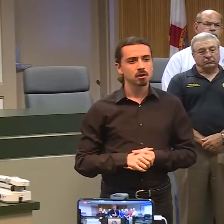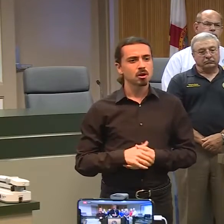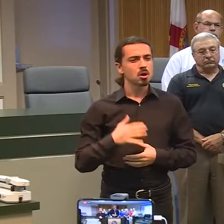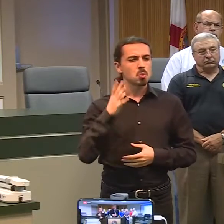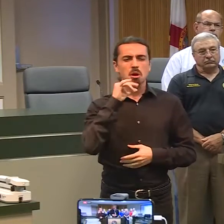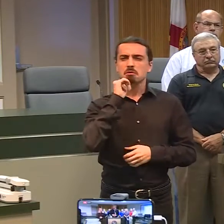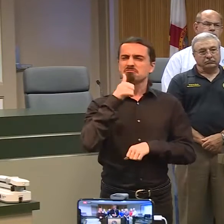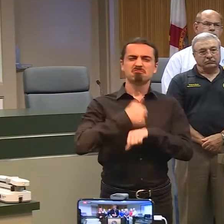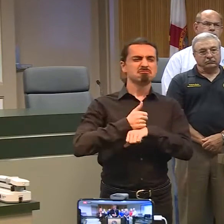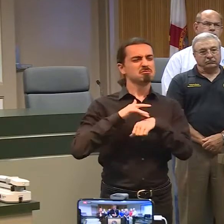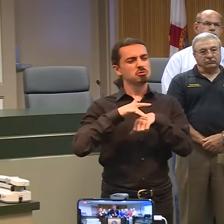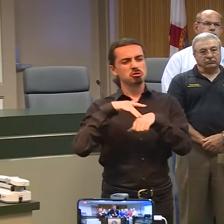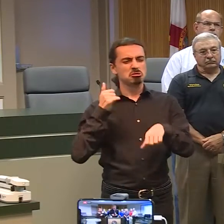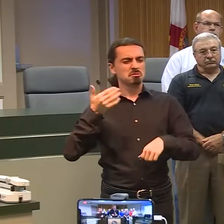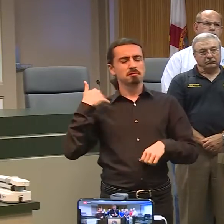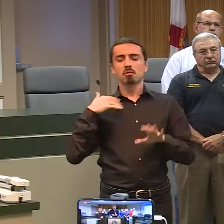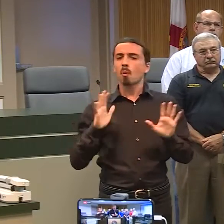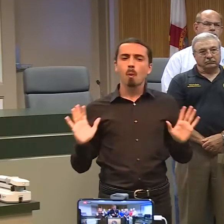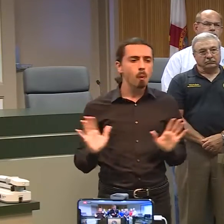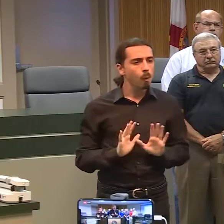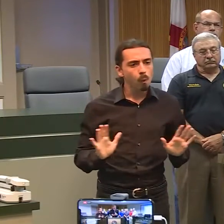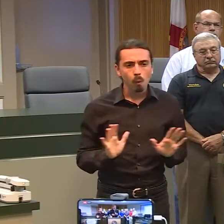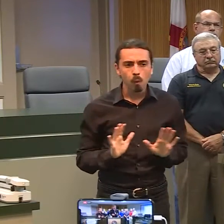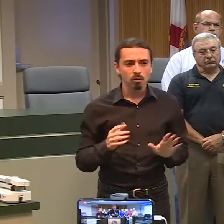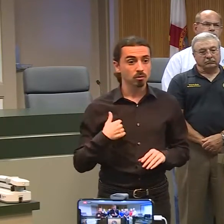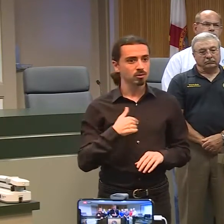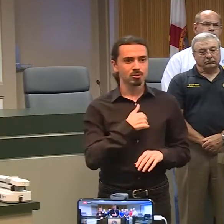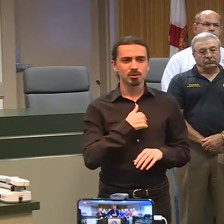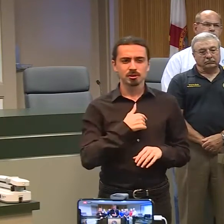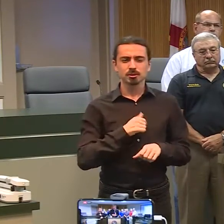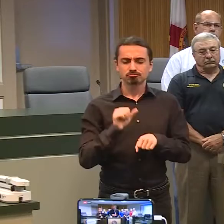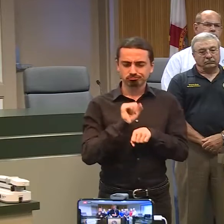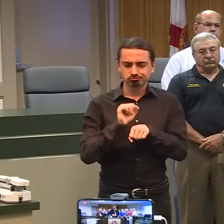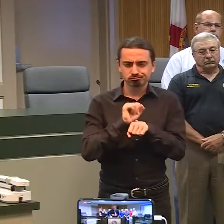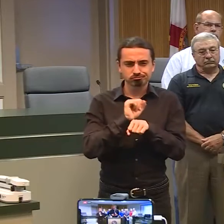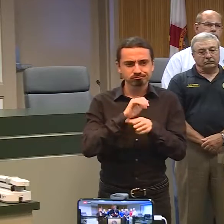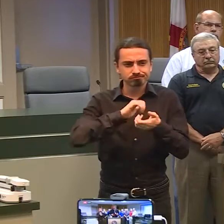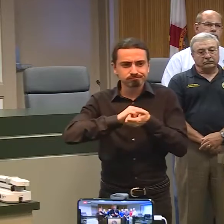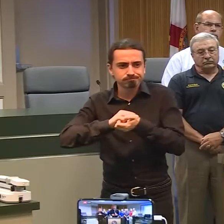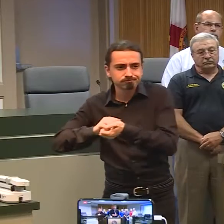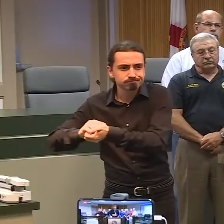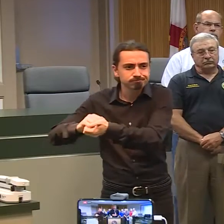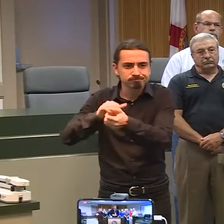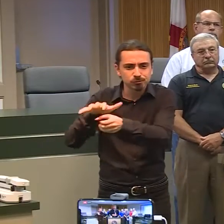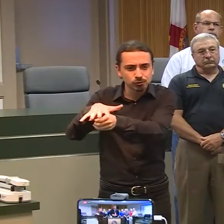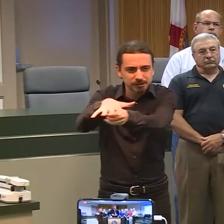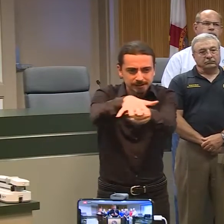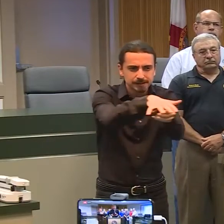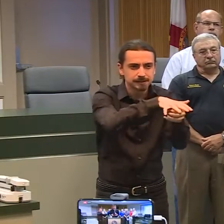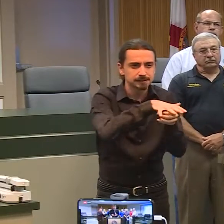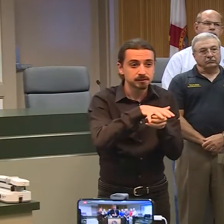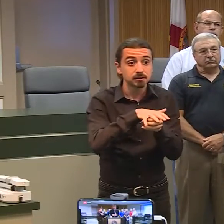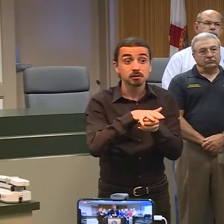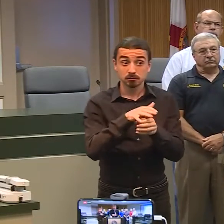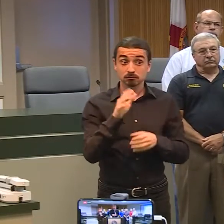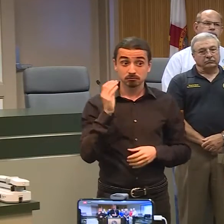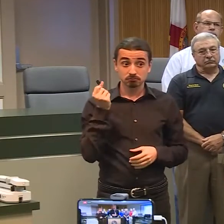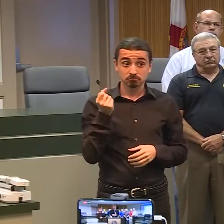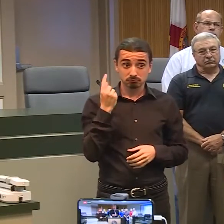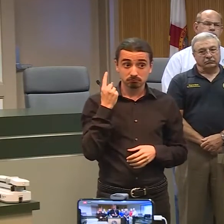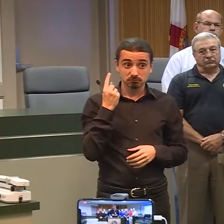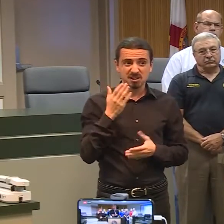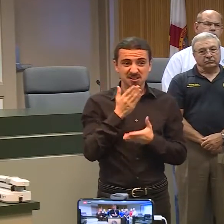with our regional partners across the region and do it in a phased approach. A lot of our coastal counties have hundreds of thousands of people